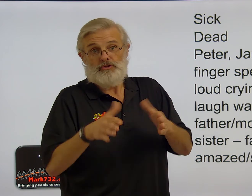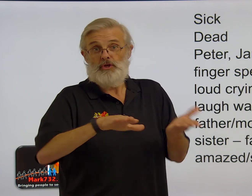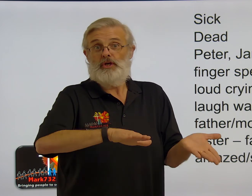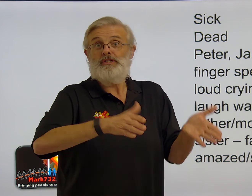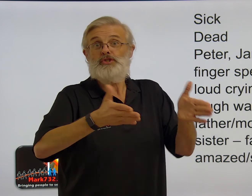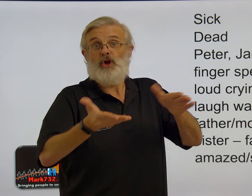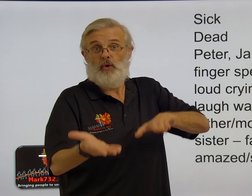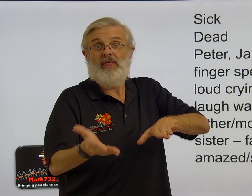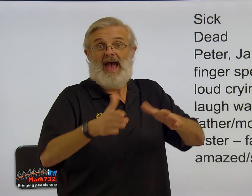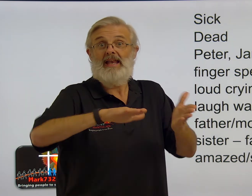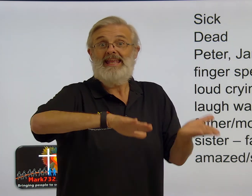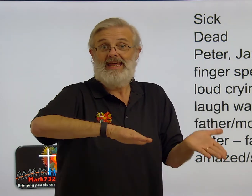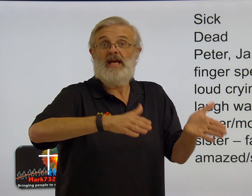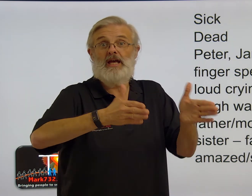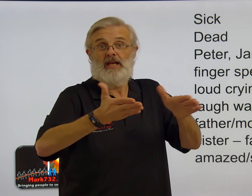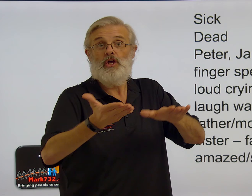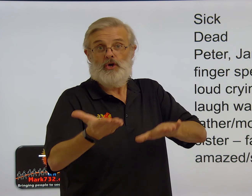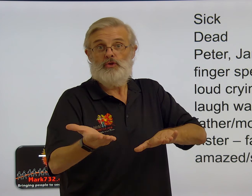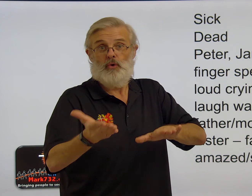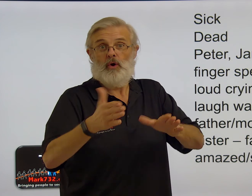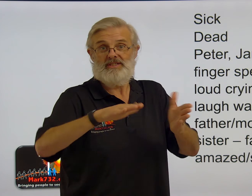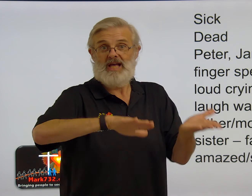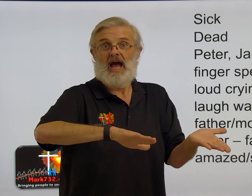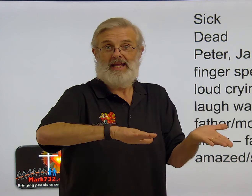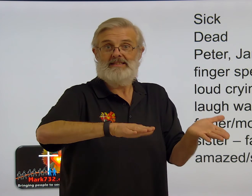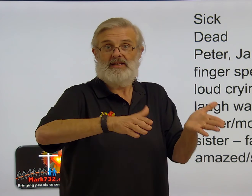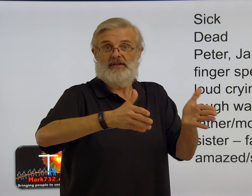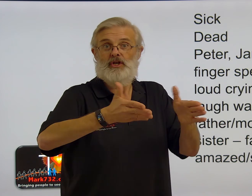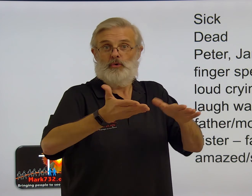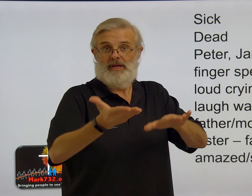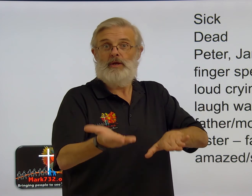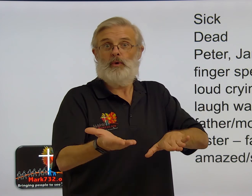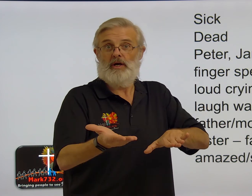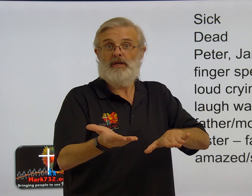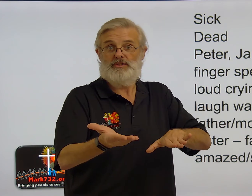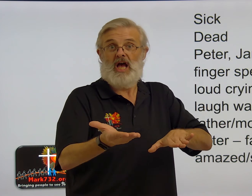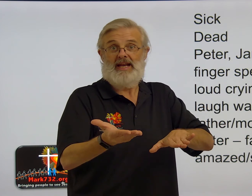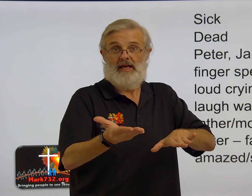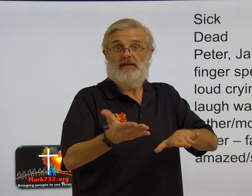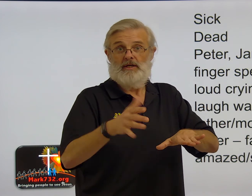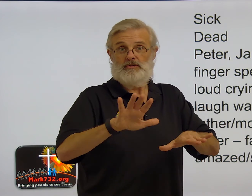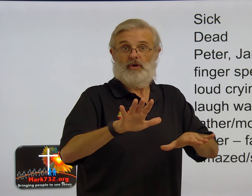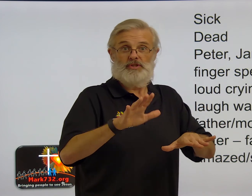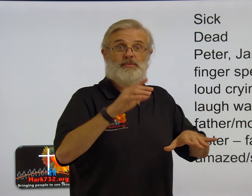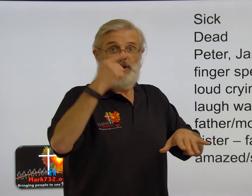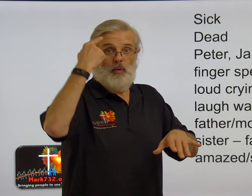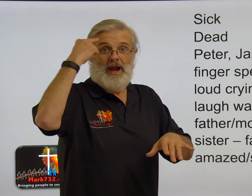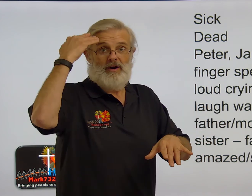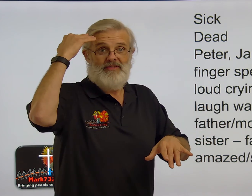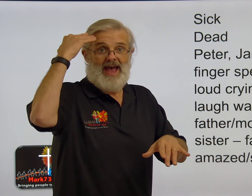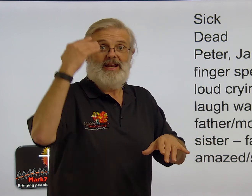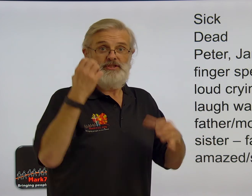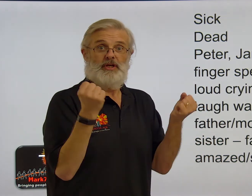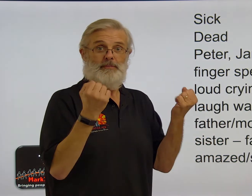can show that in your signs and the degree where you sign it. So just be aware of that as you communicate